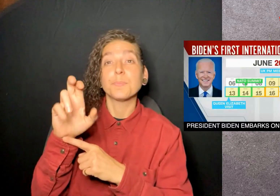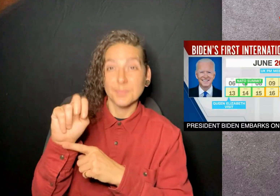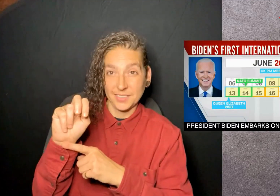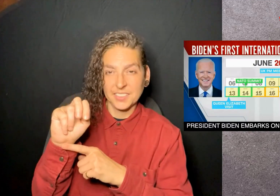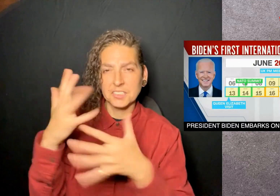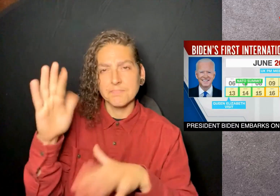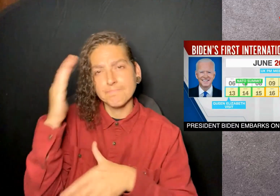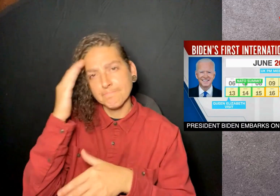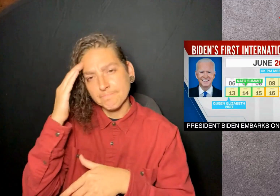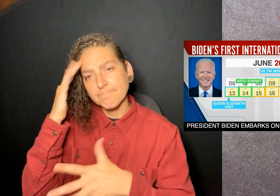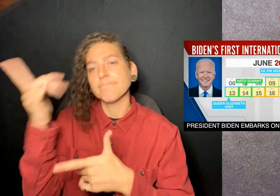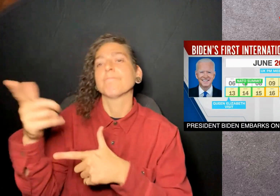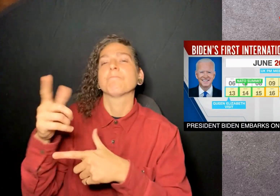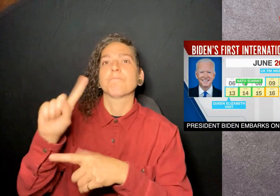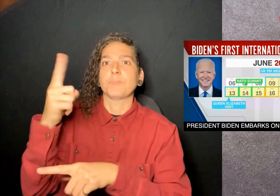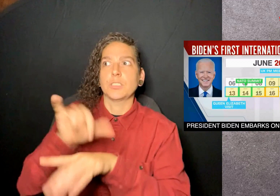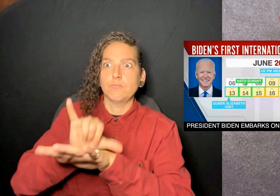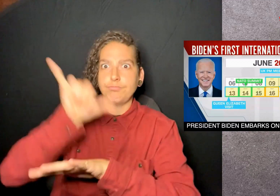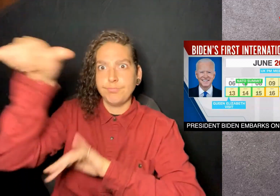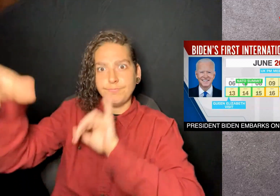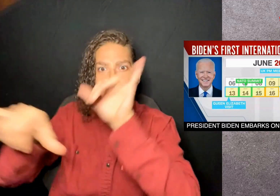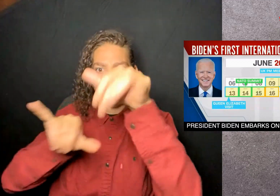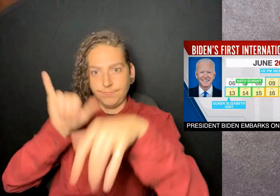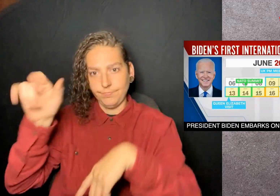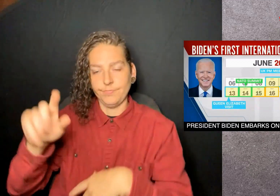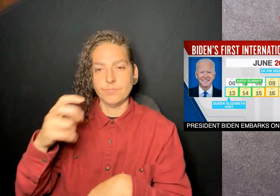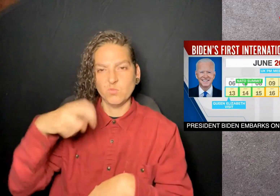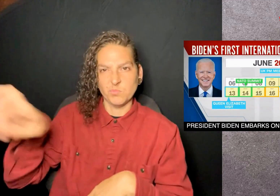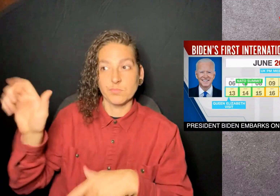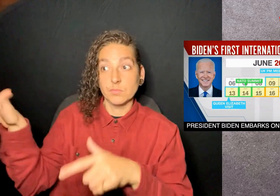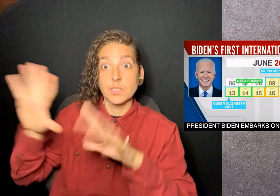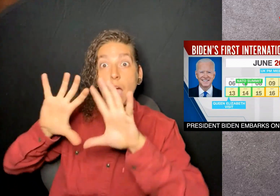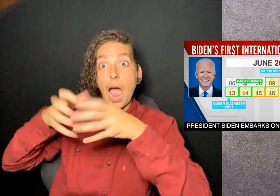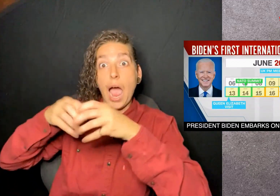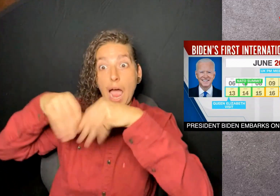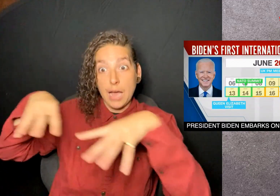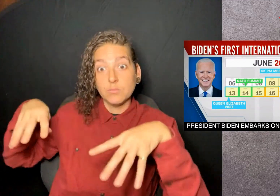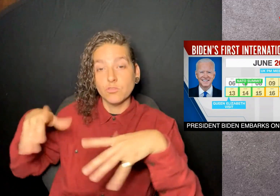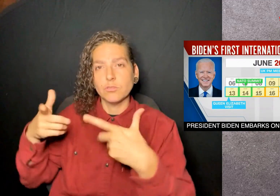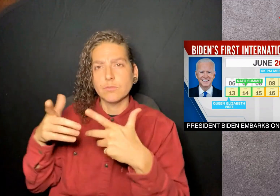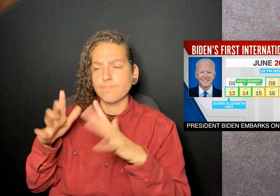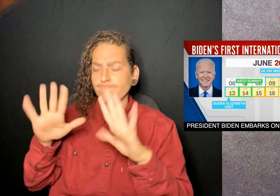President Biden is in the midst of the first overseas trip of his administration,